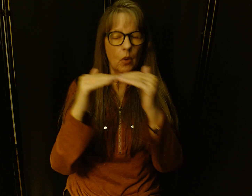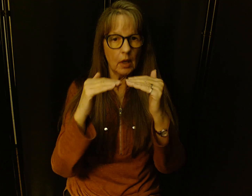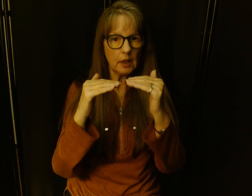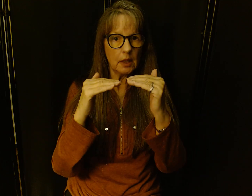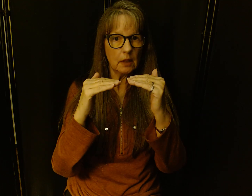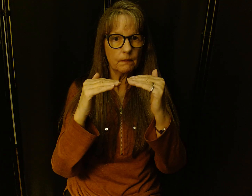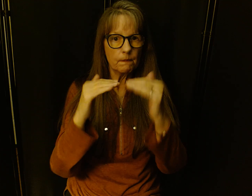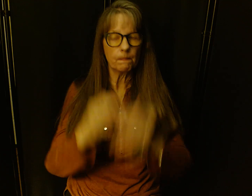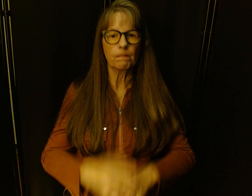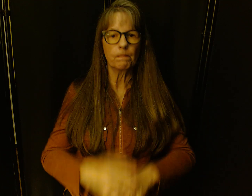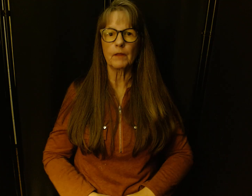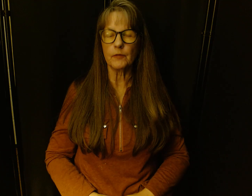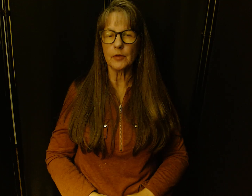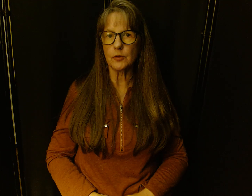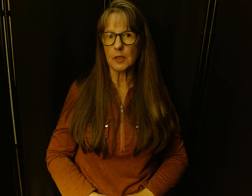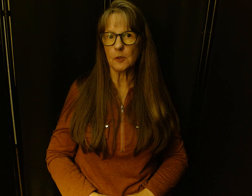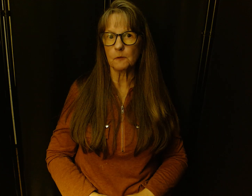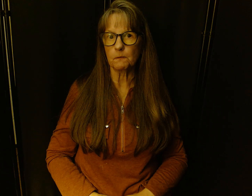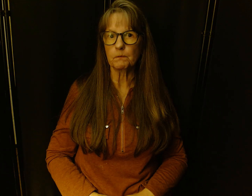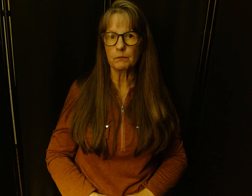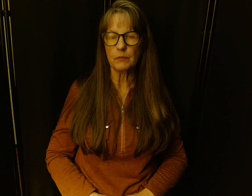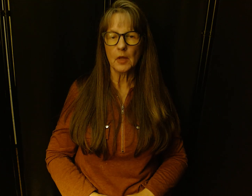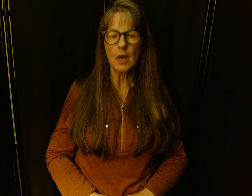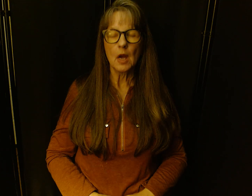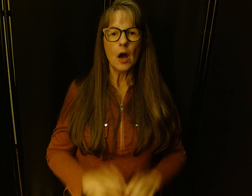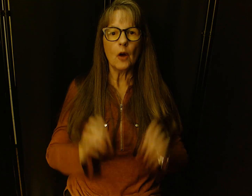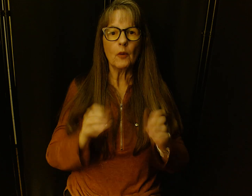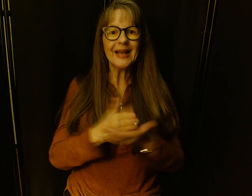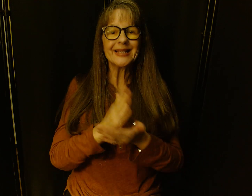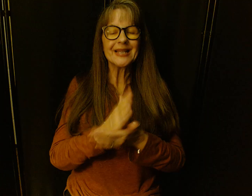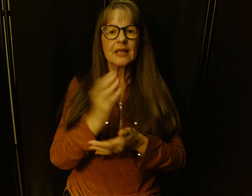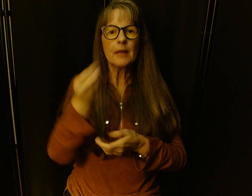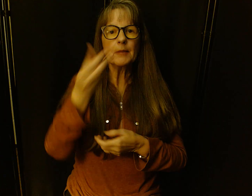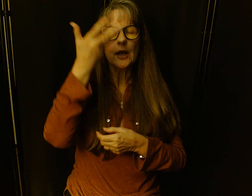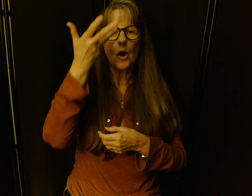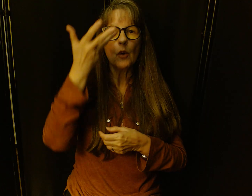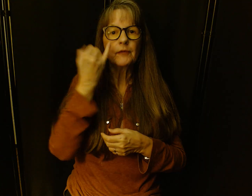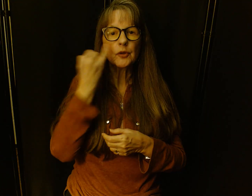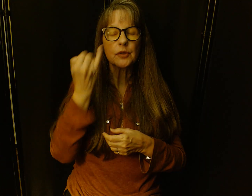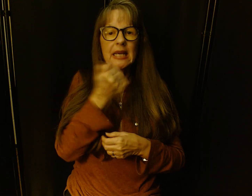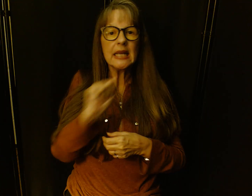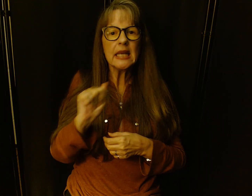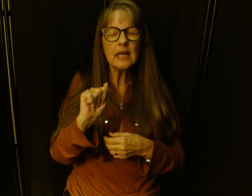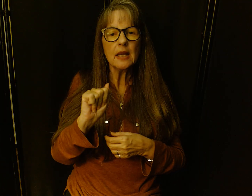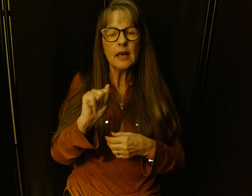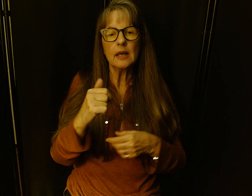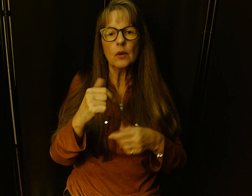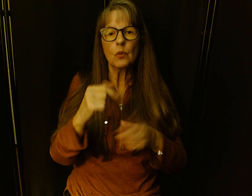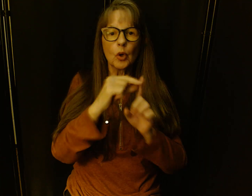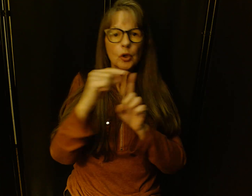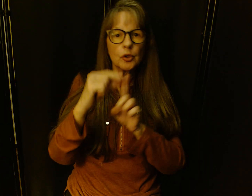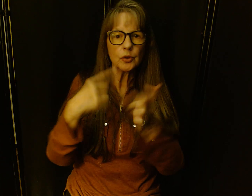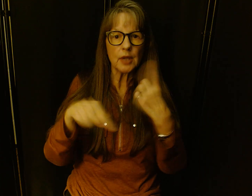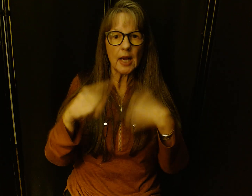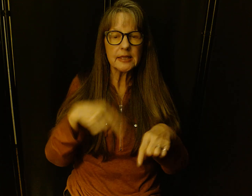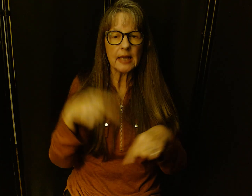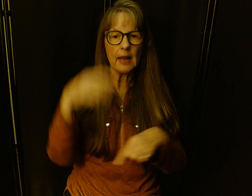equality for those things. All right, let me know if there's any words or signs that I